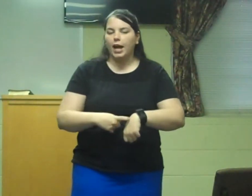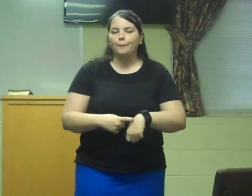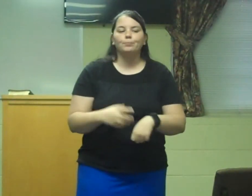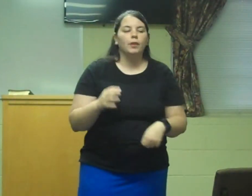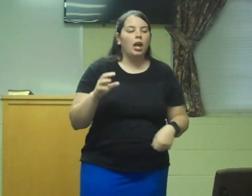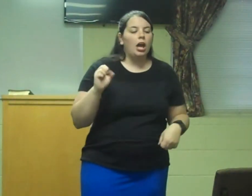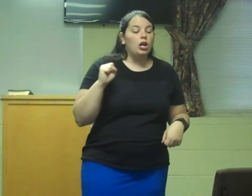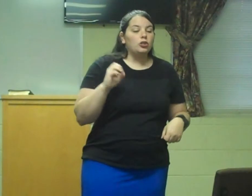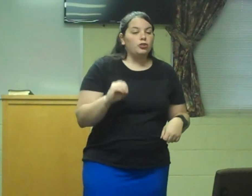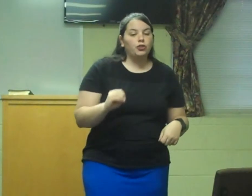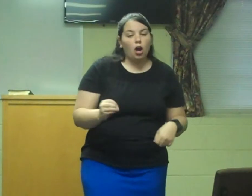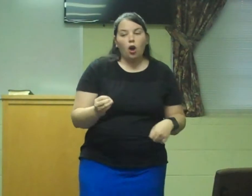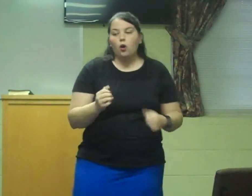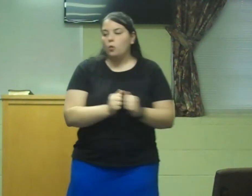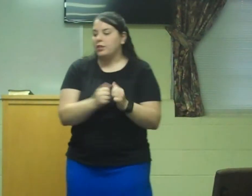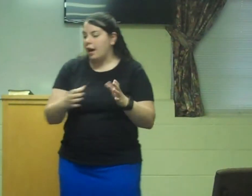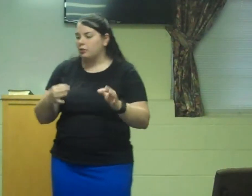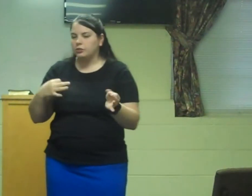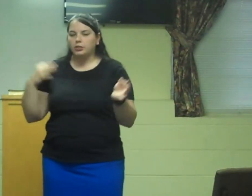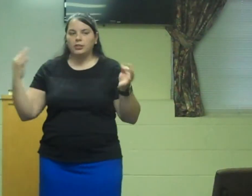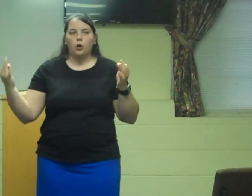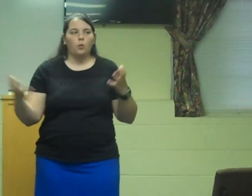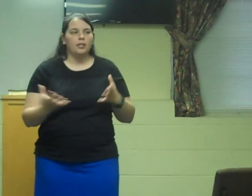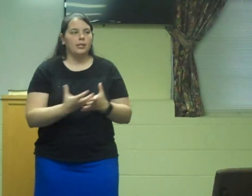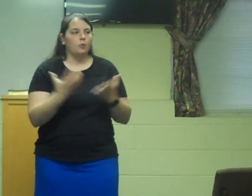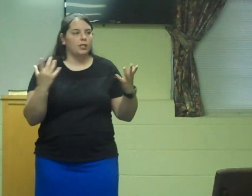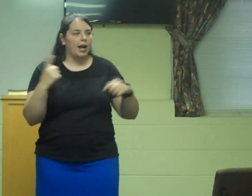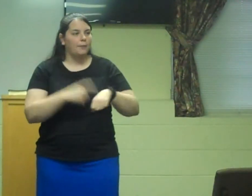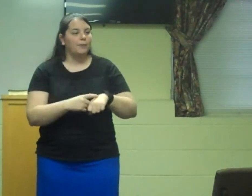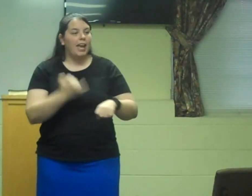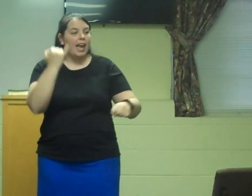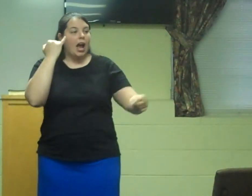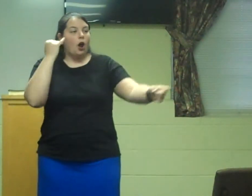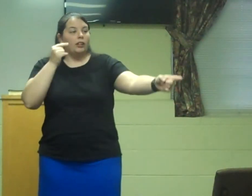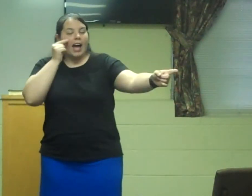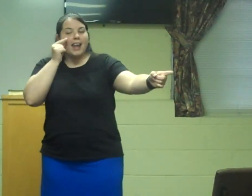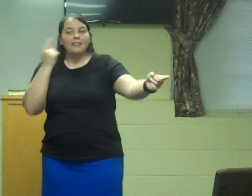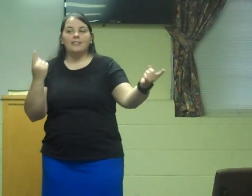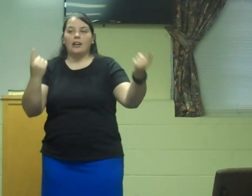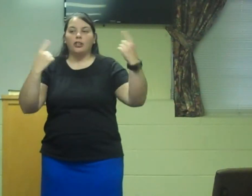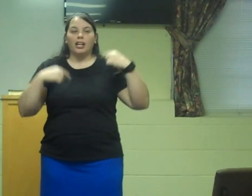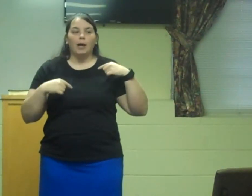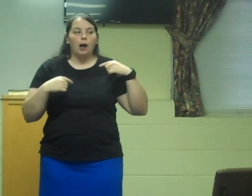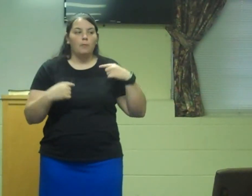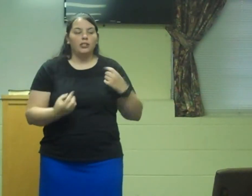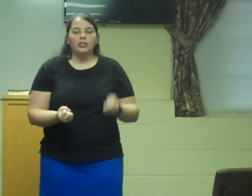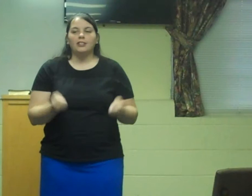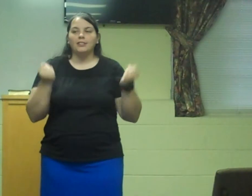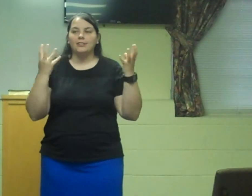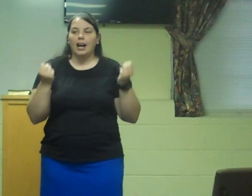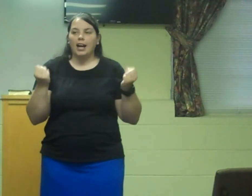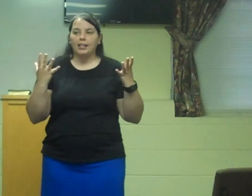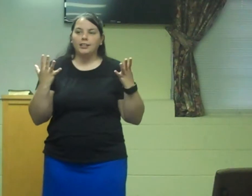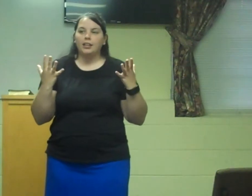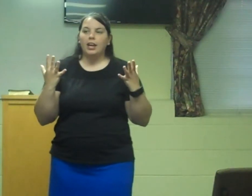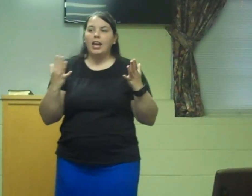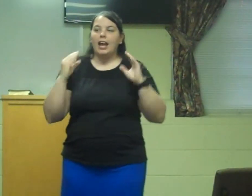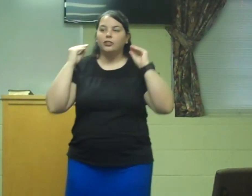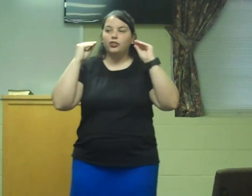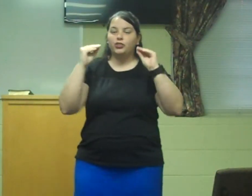time. So without wasting more time, Gladys is actually going to come up and she's going to sign and